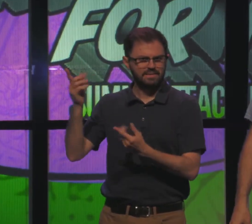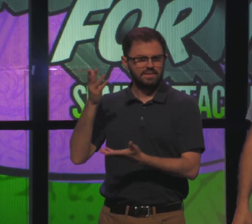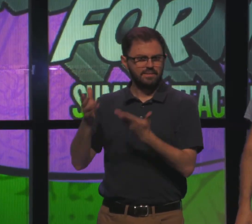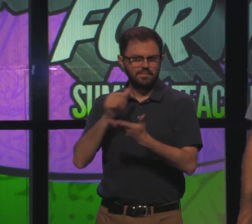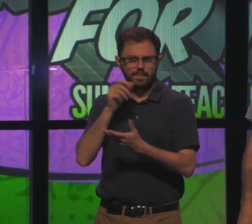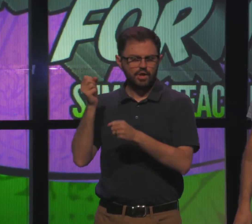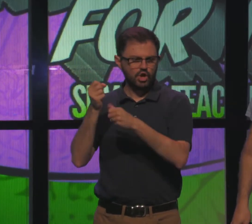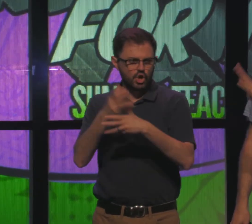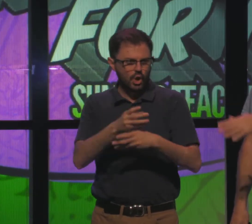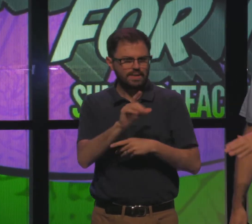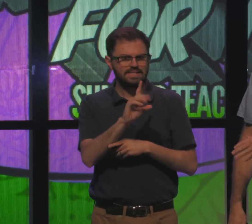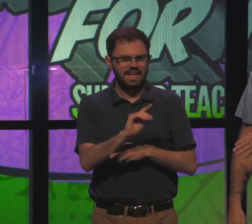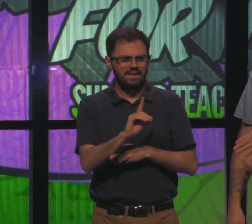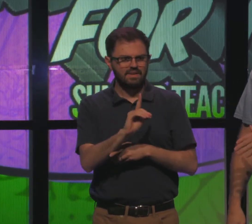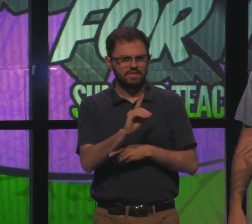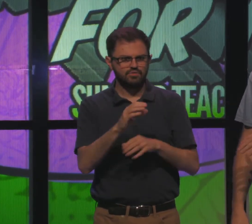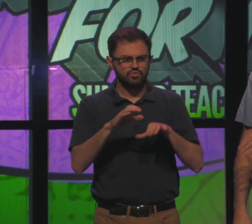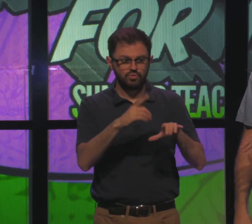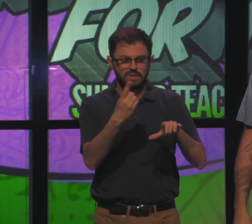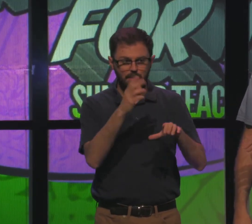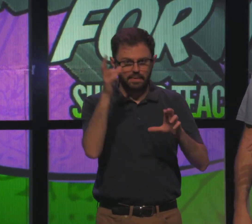David to do something evil.